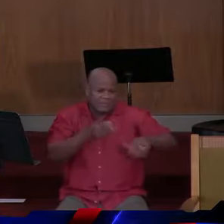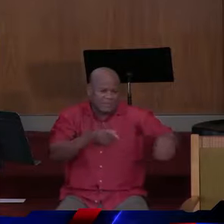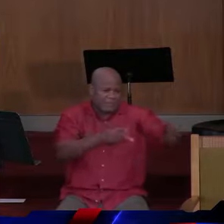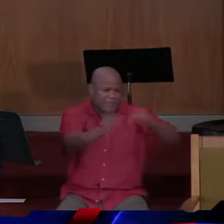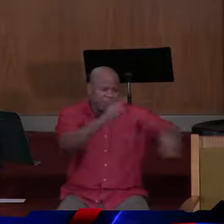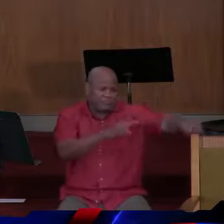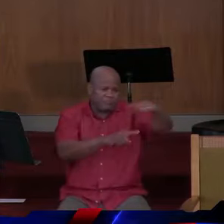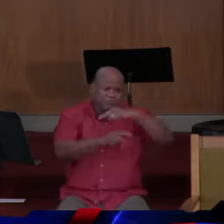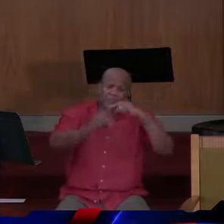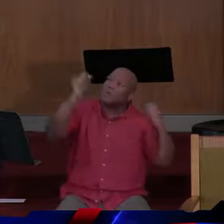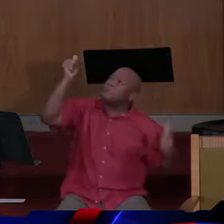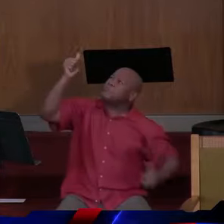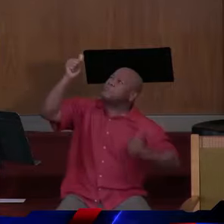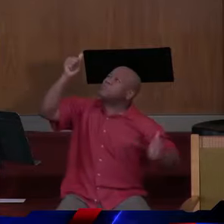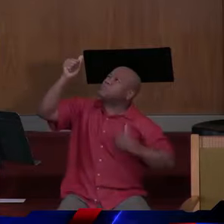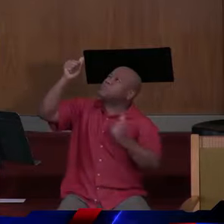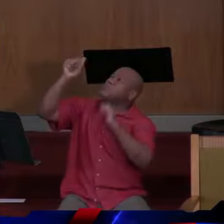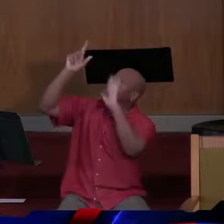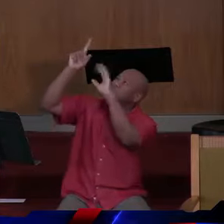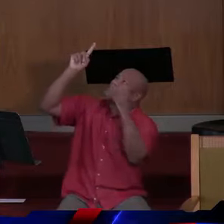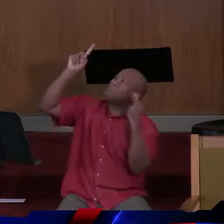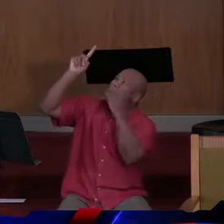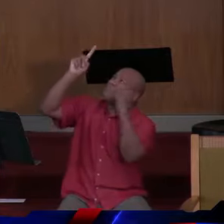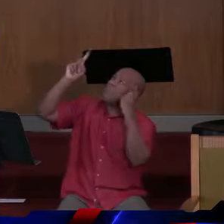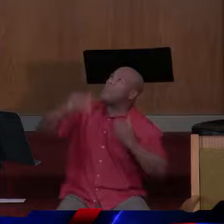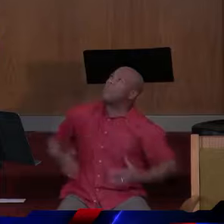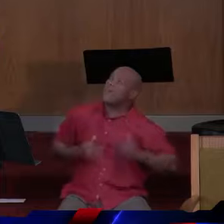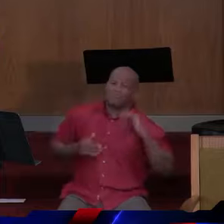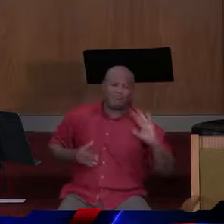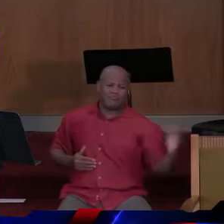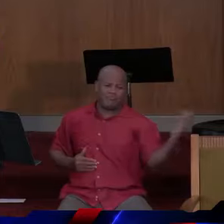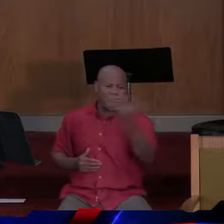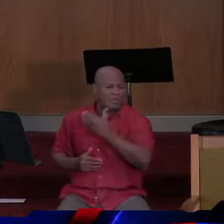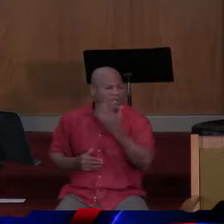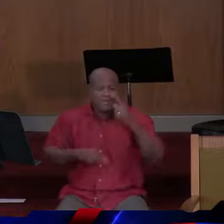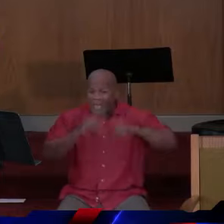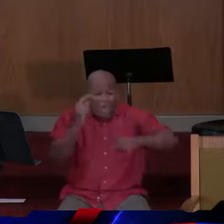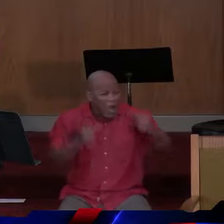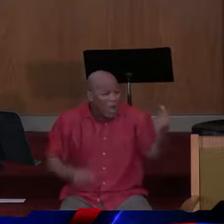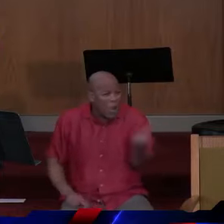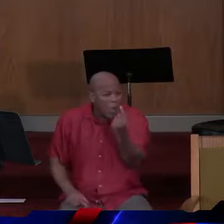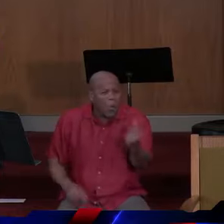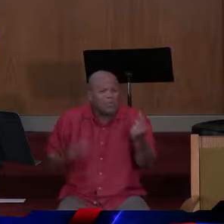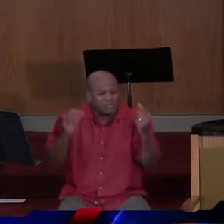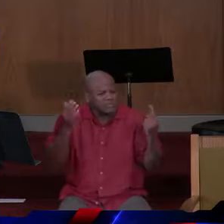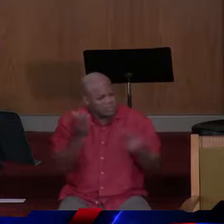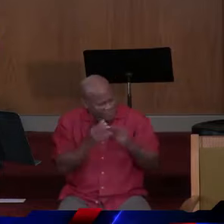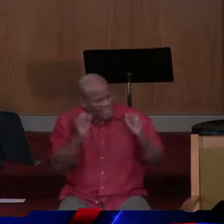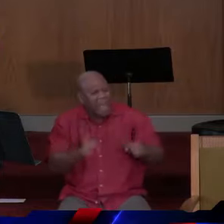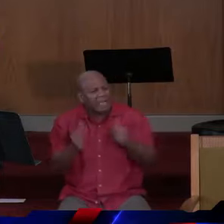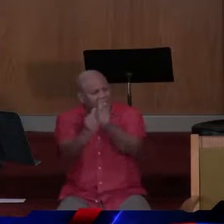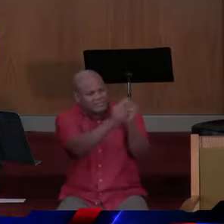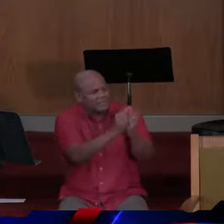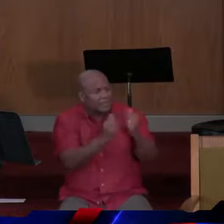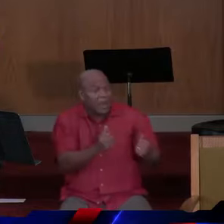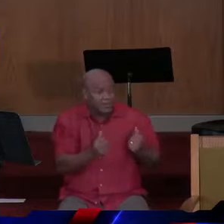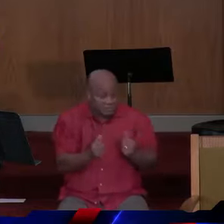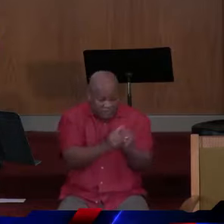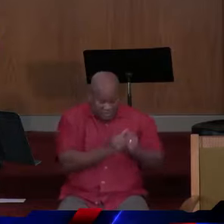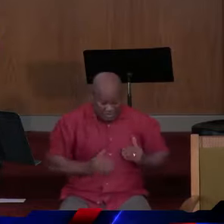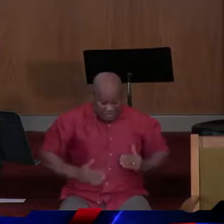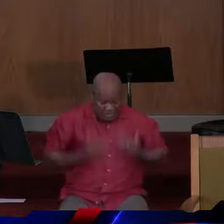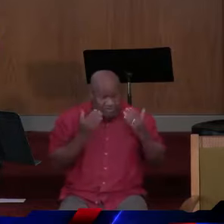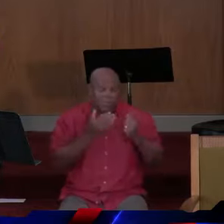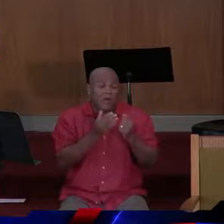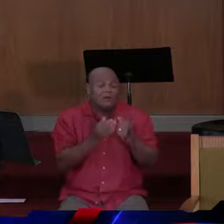his purpose for our lives. And what we can't do alone, we can do together. Sometimes we got to limp together. Sometimes we got to